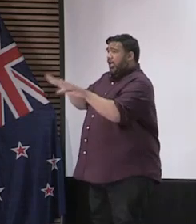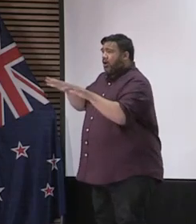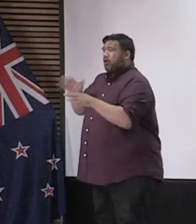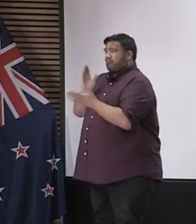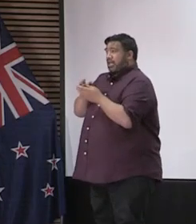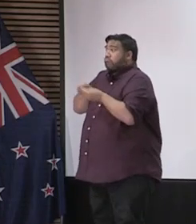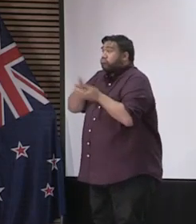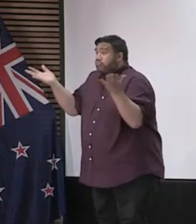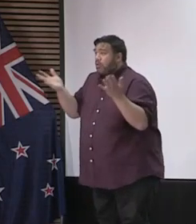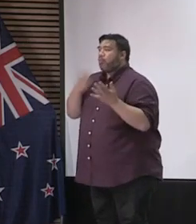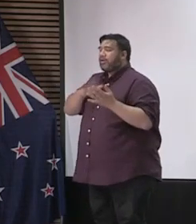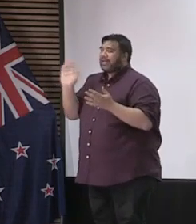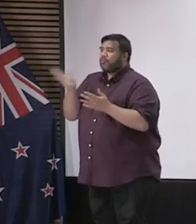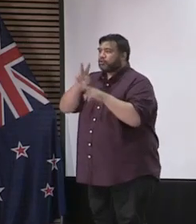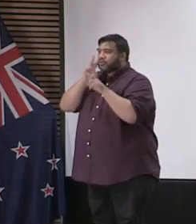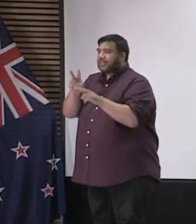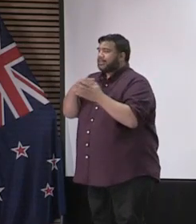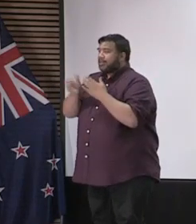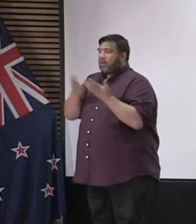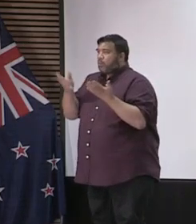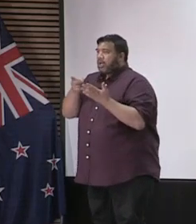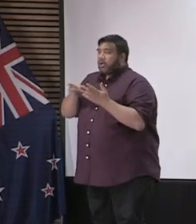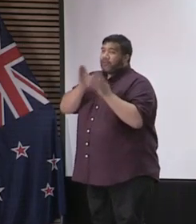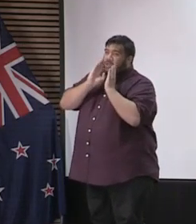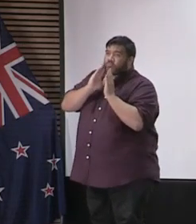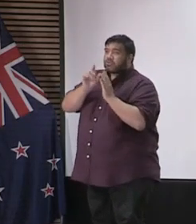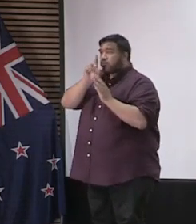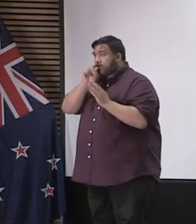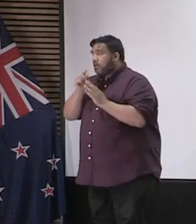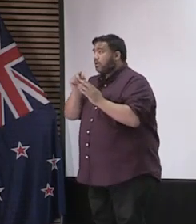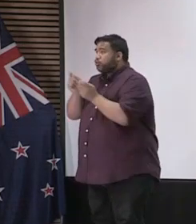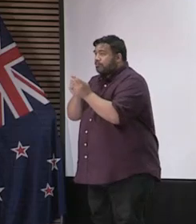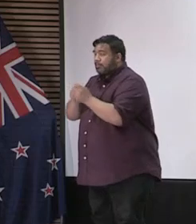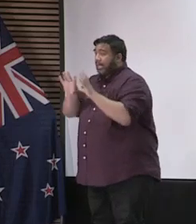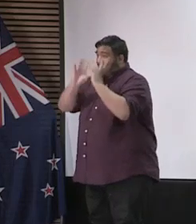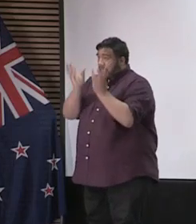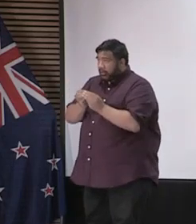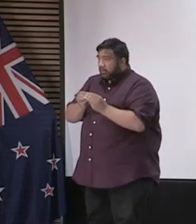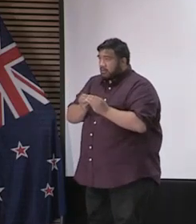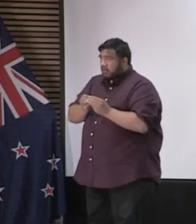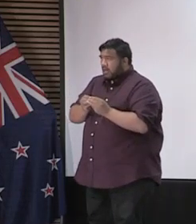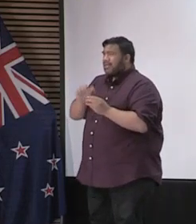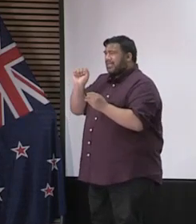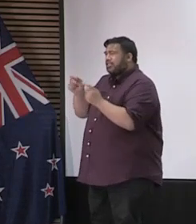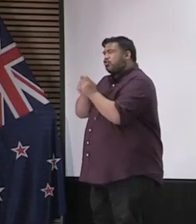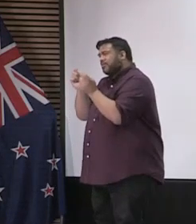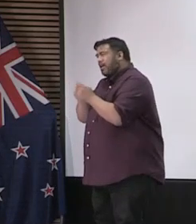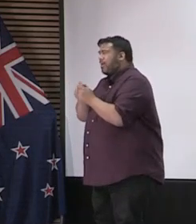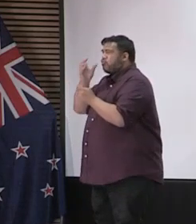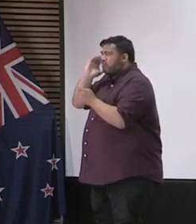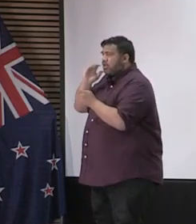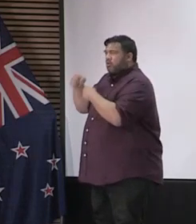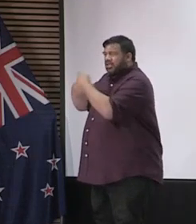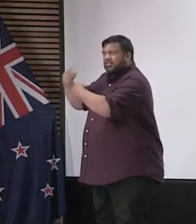news and information. But we are also advertising on those more traditional platforms as well, and we will continue with